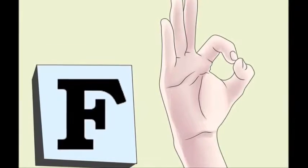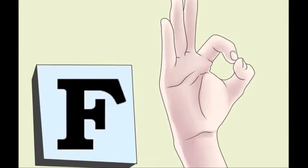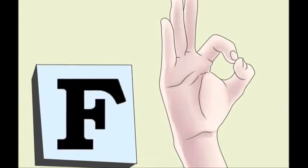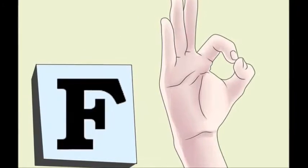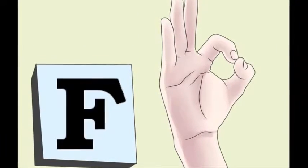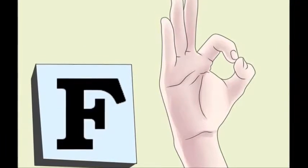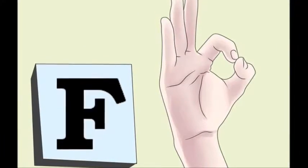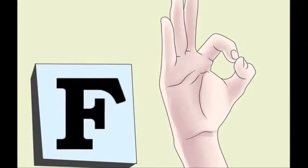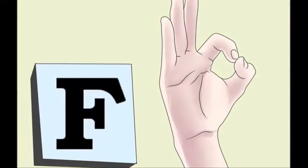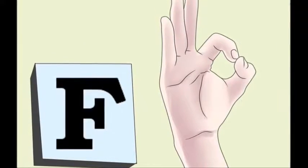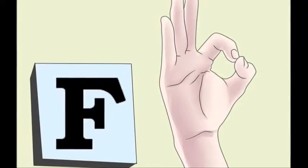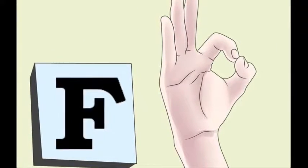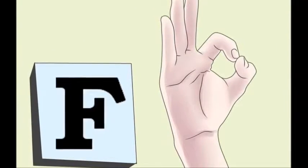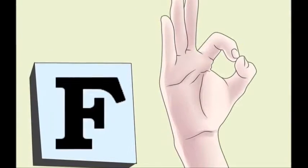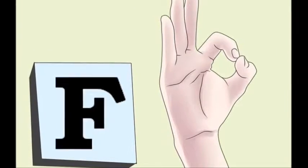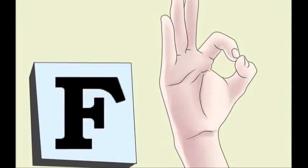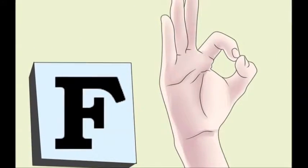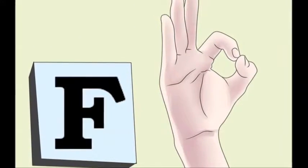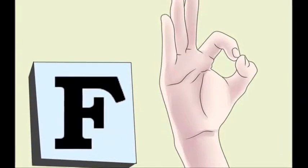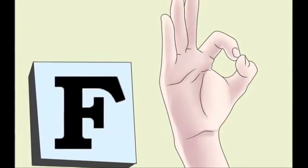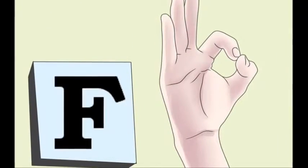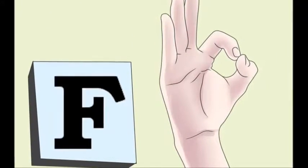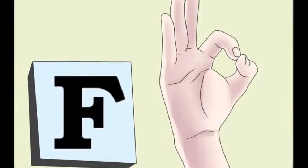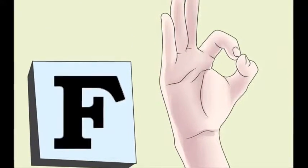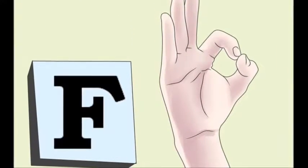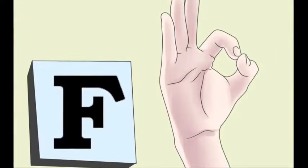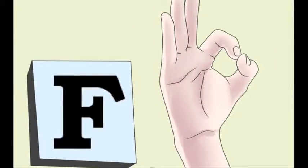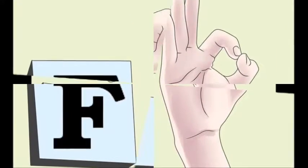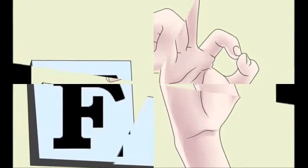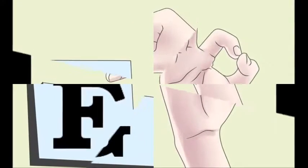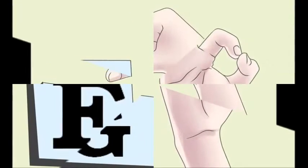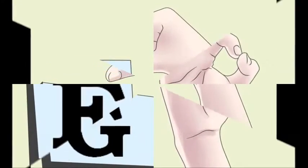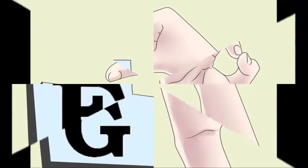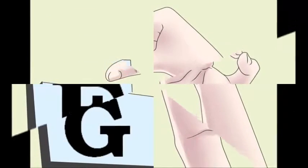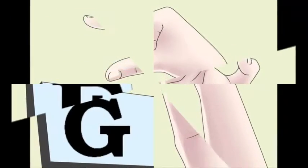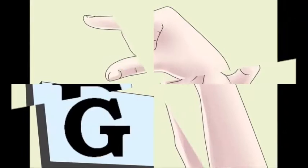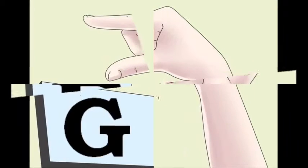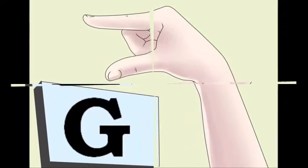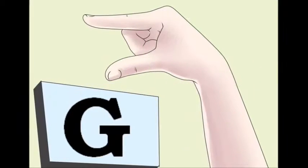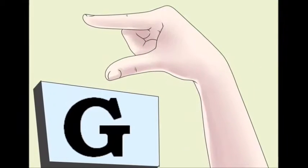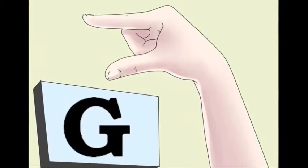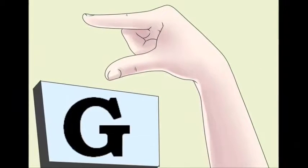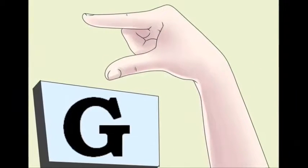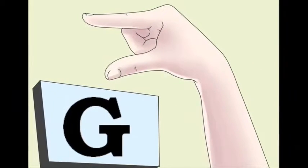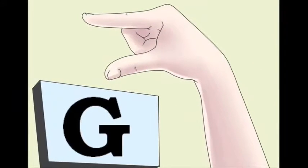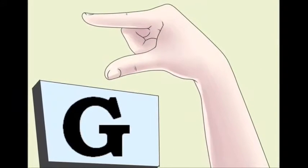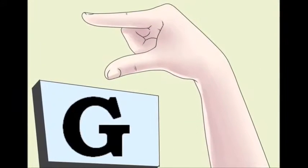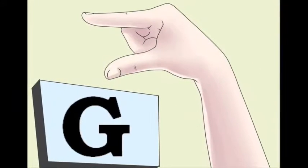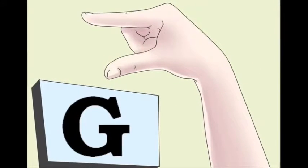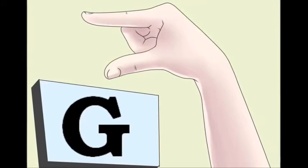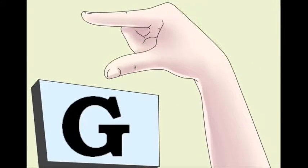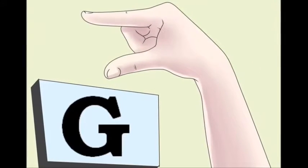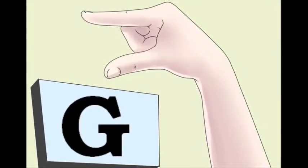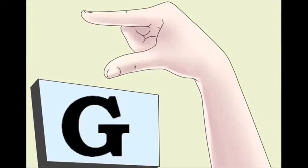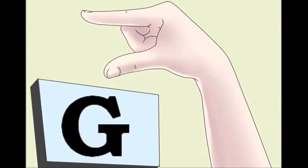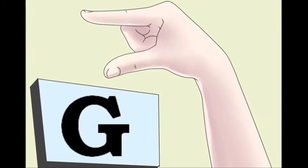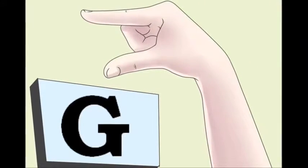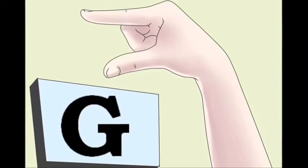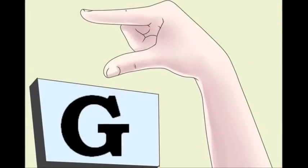tombe over your palm. C. Curl your so it looks to you like a backwards. D. Touche your